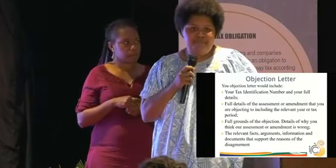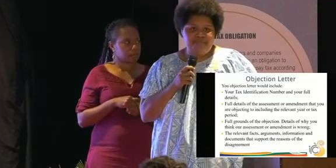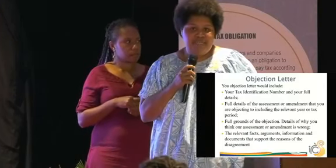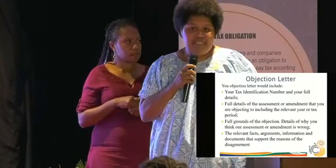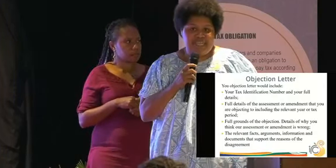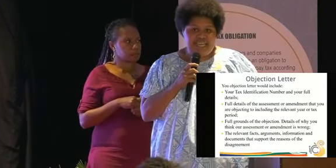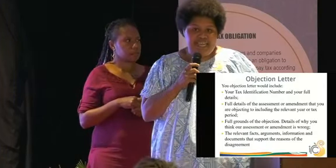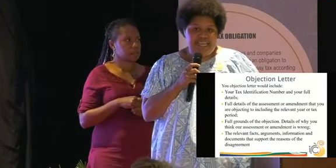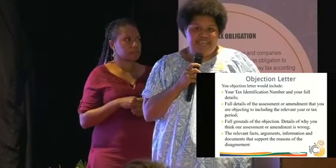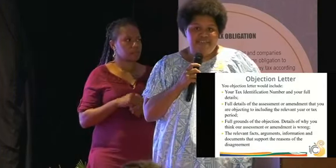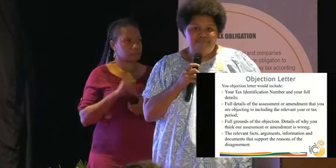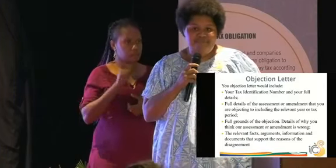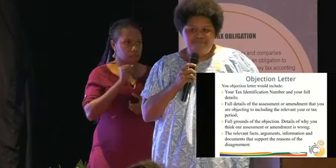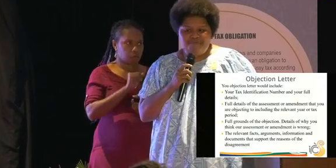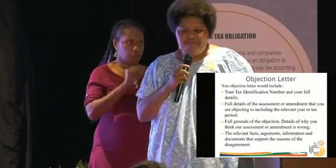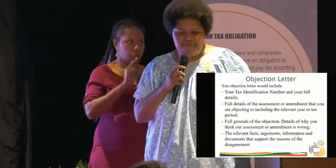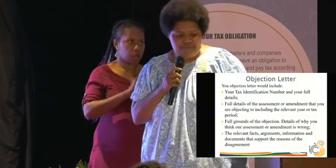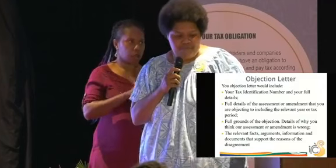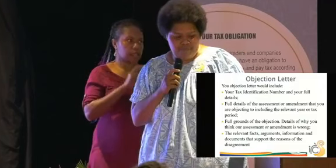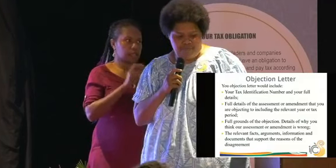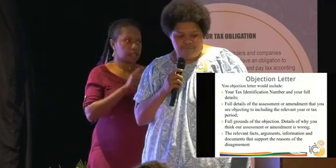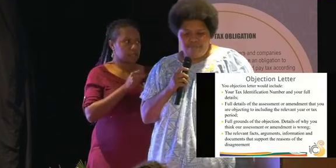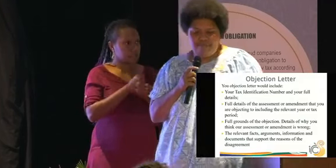number. Is that clear?